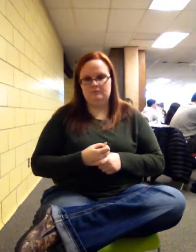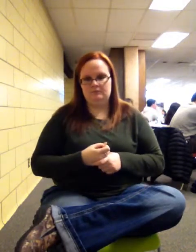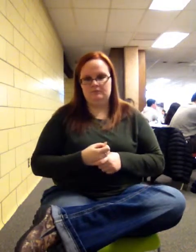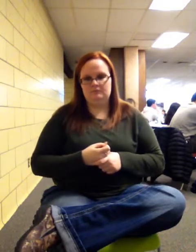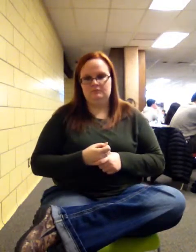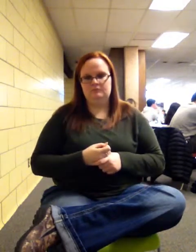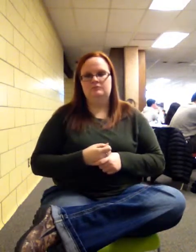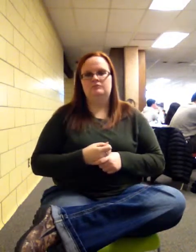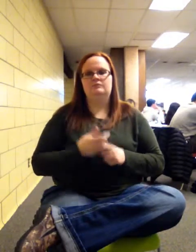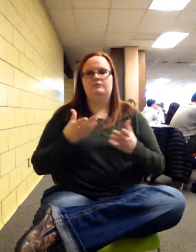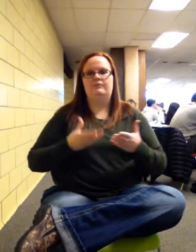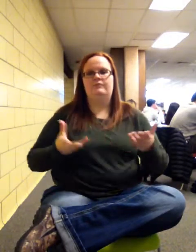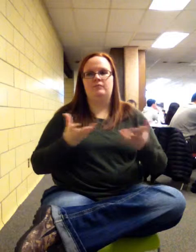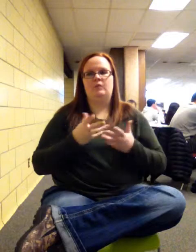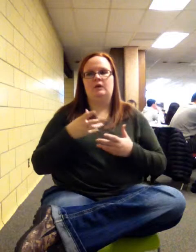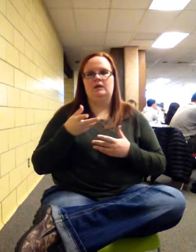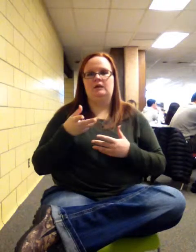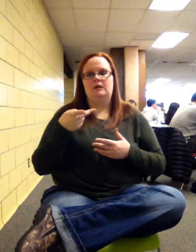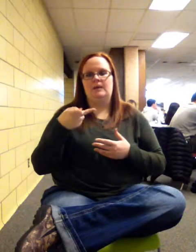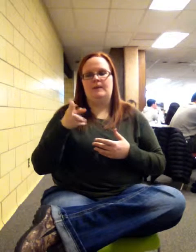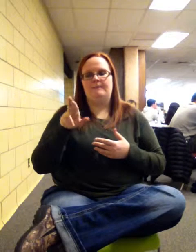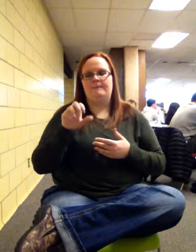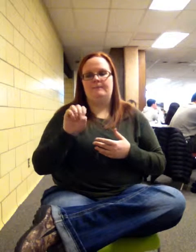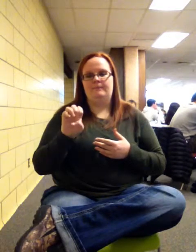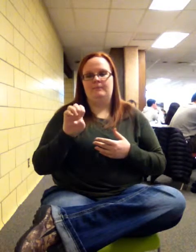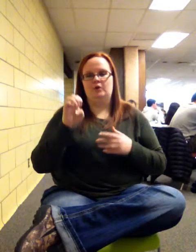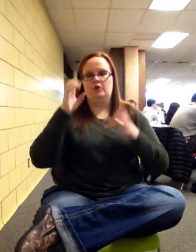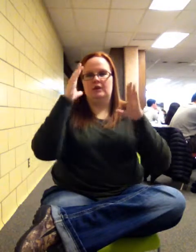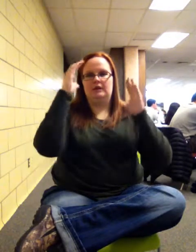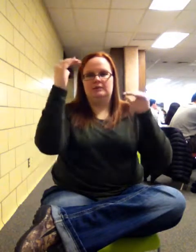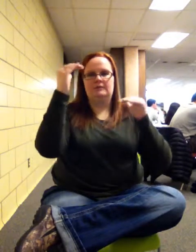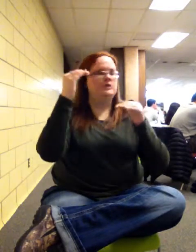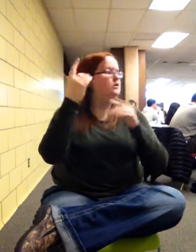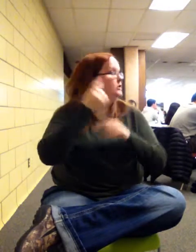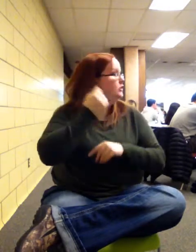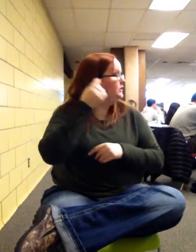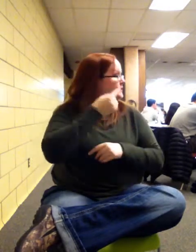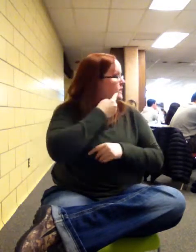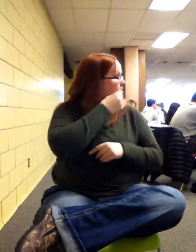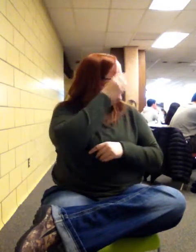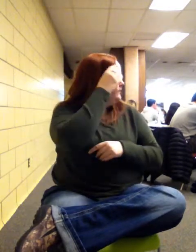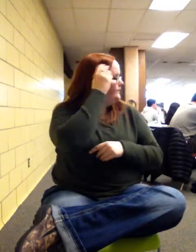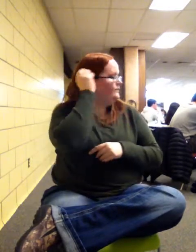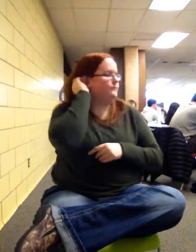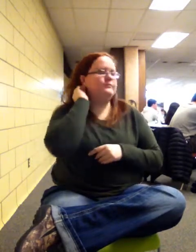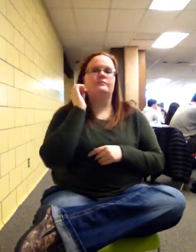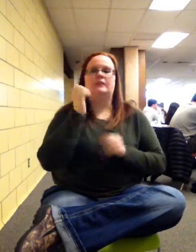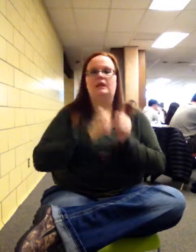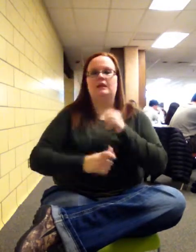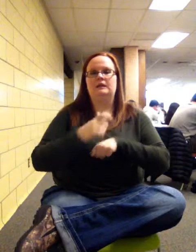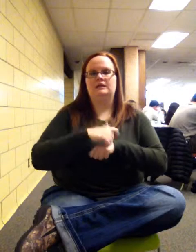So here's what pure expectations theory is saying. It's saying that anytime somebody invests for 2